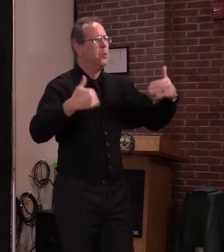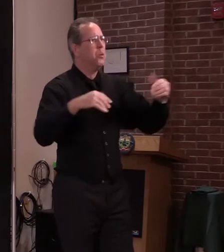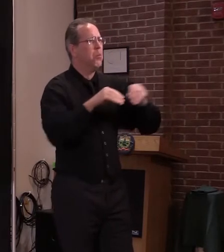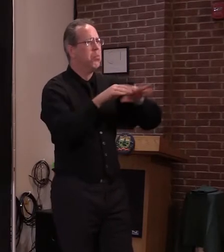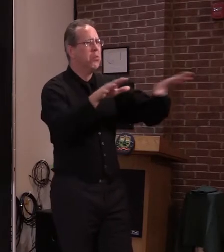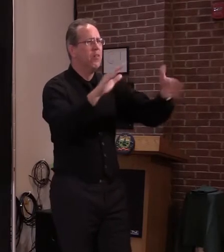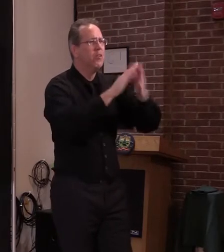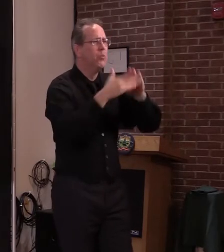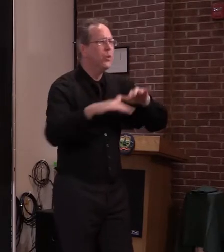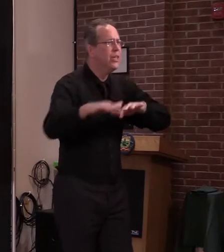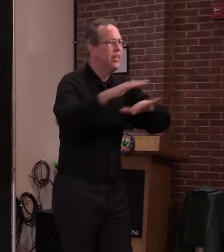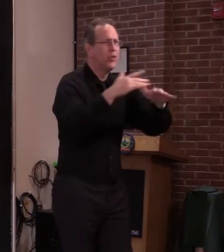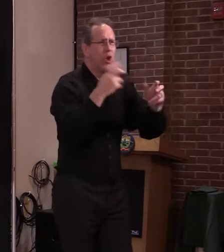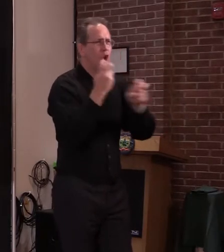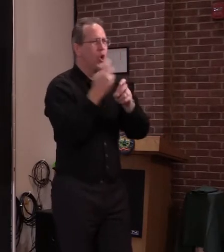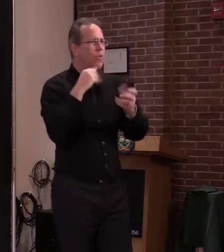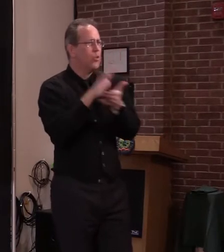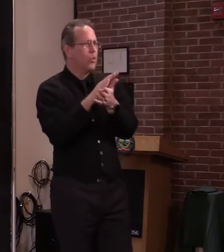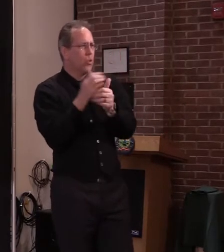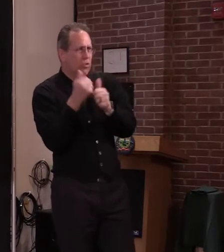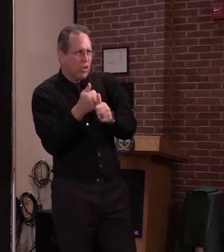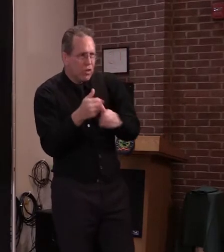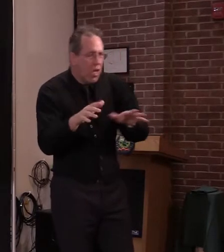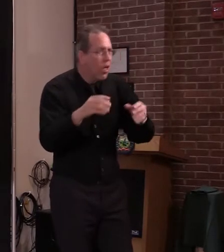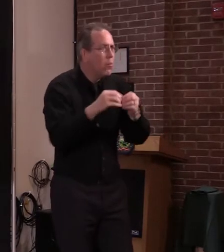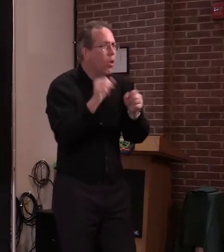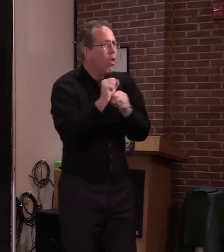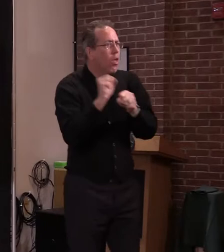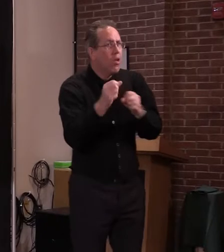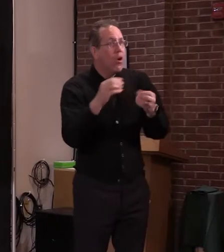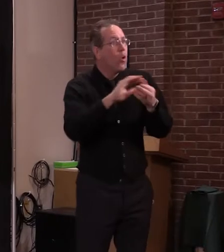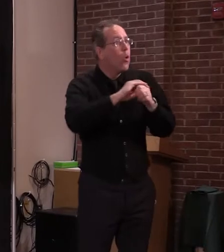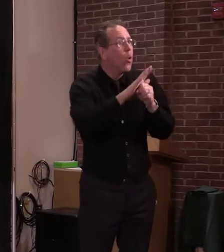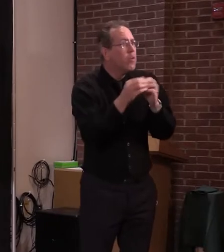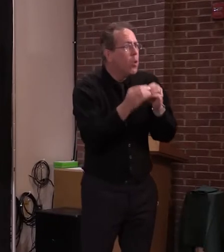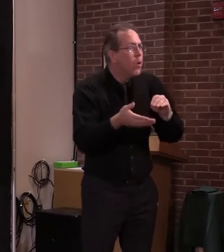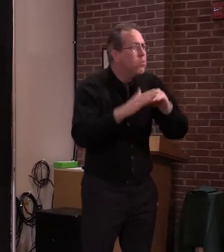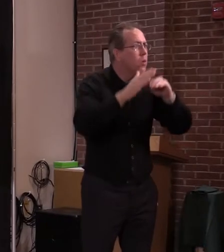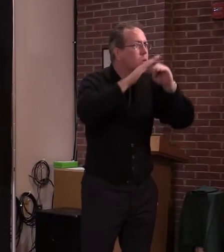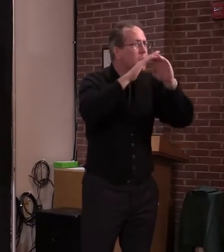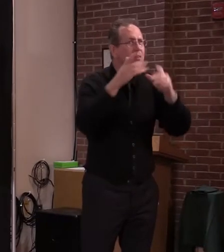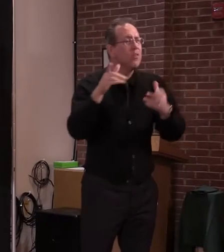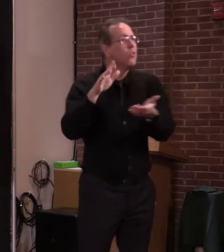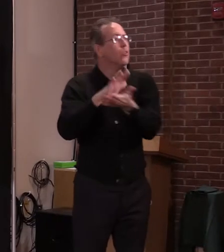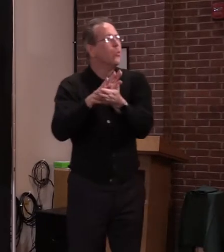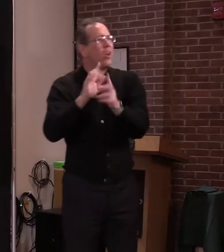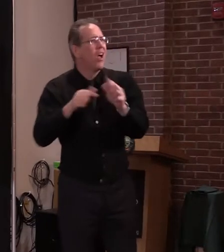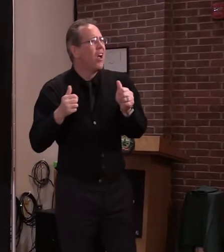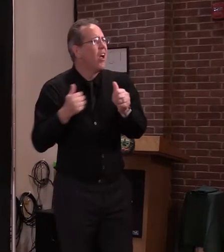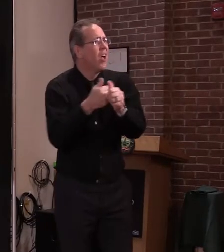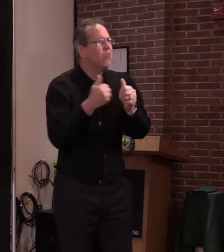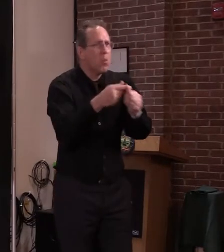was spreading so much faster, and our processes of contact tracing and test to stay had difficulty keeping up.